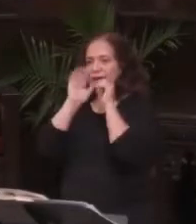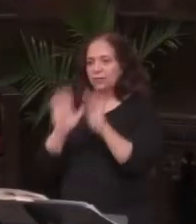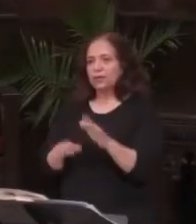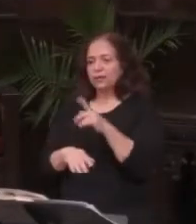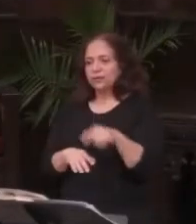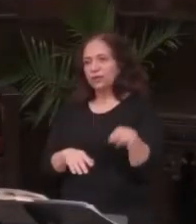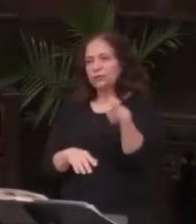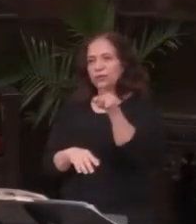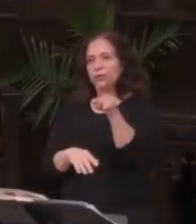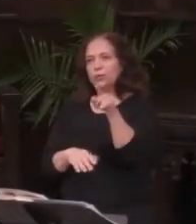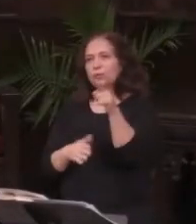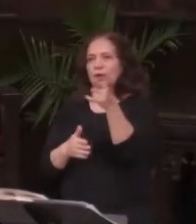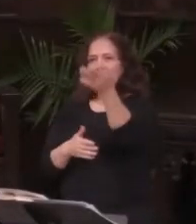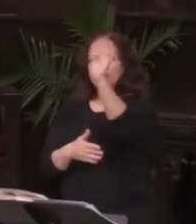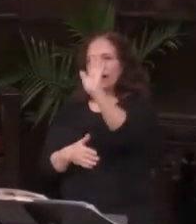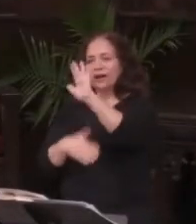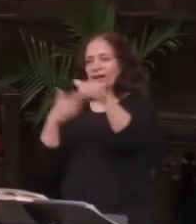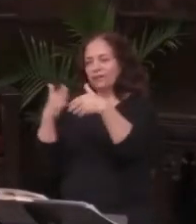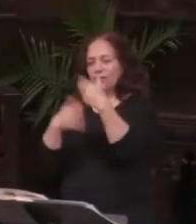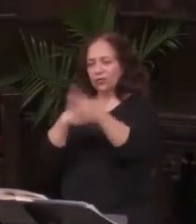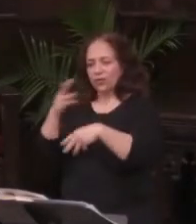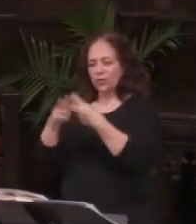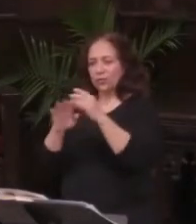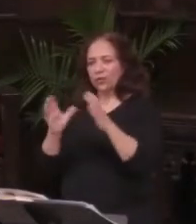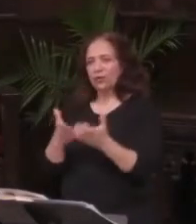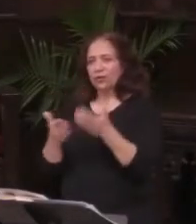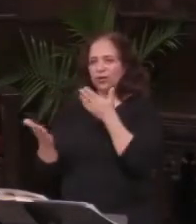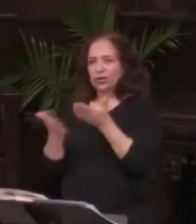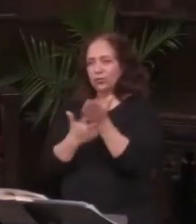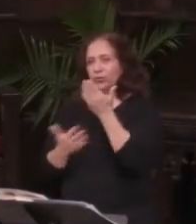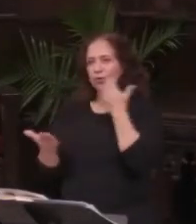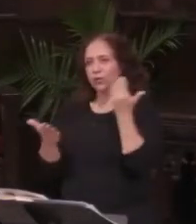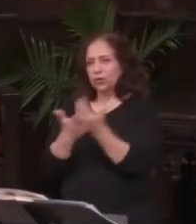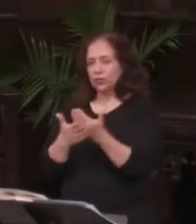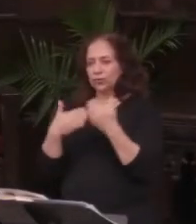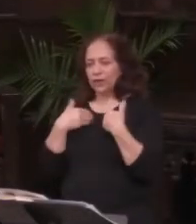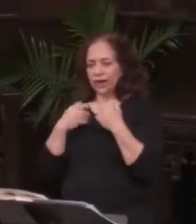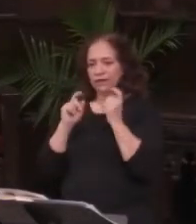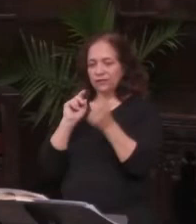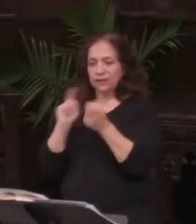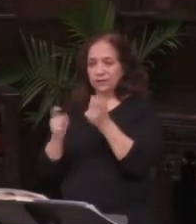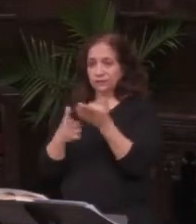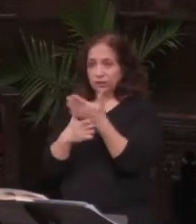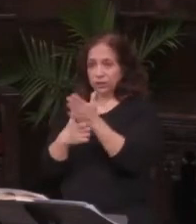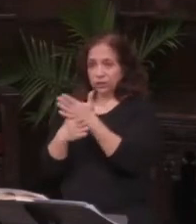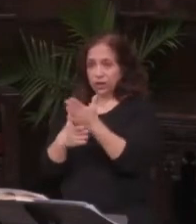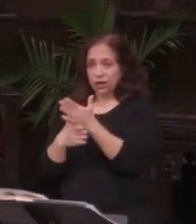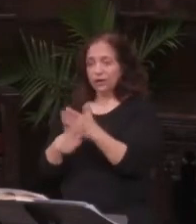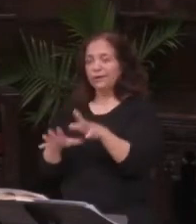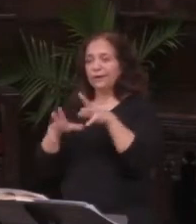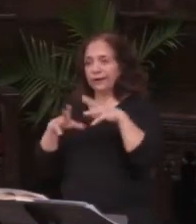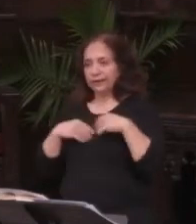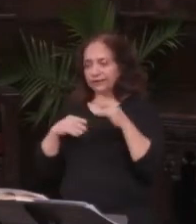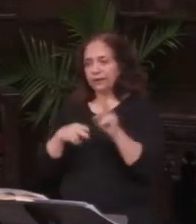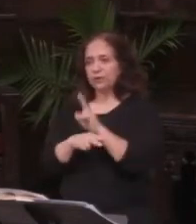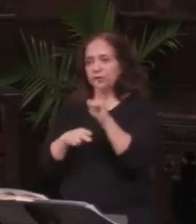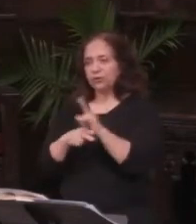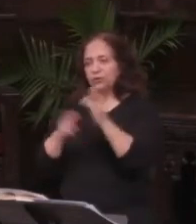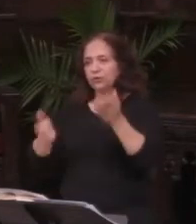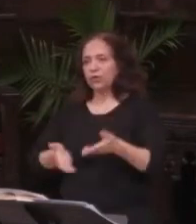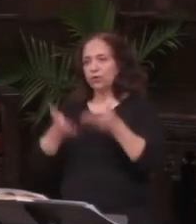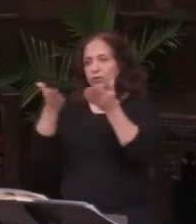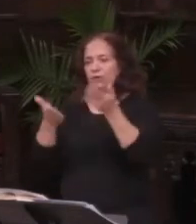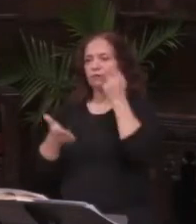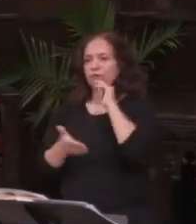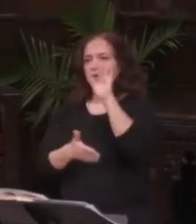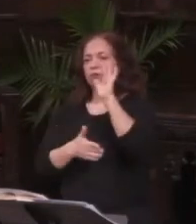Blessed are you, God of all creation. Through your goodness, we have these gifts to share. Accept and use our offerings for